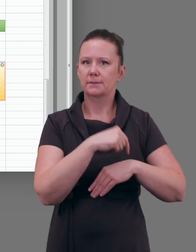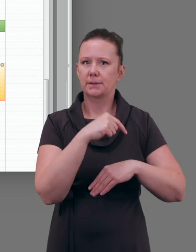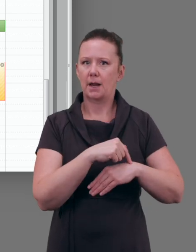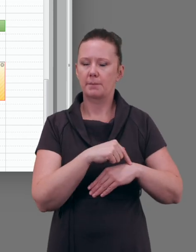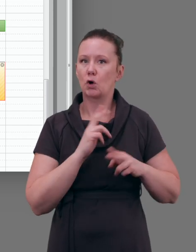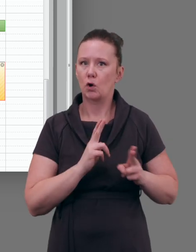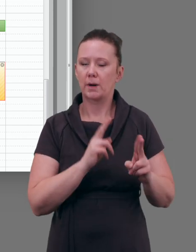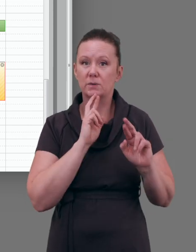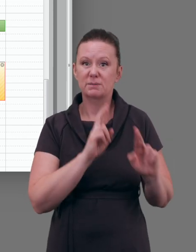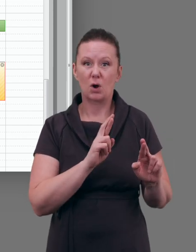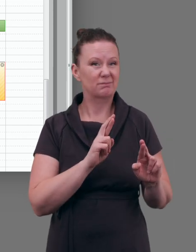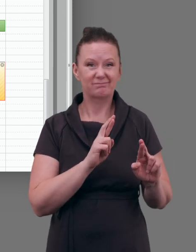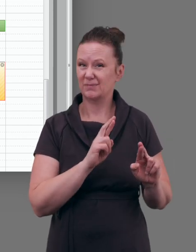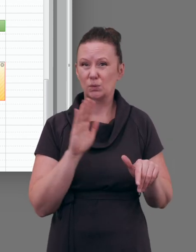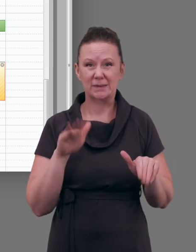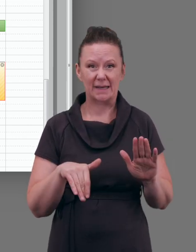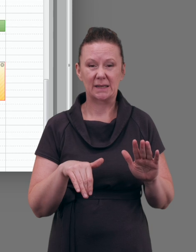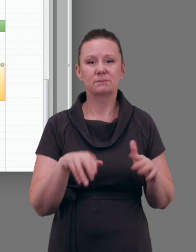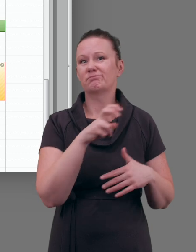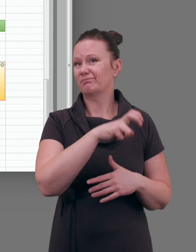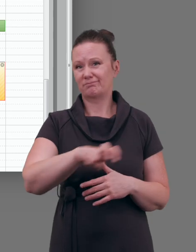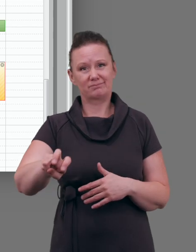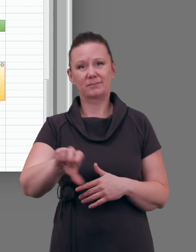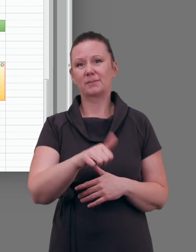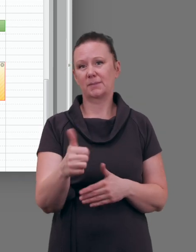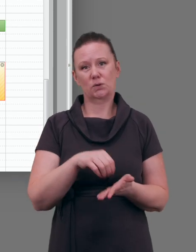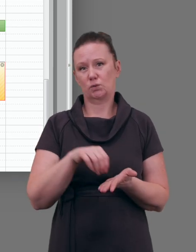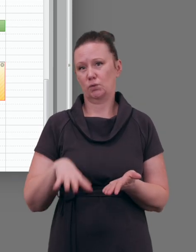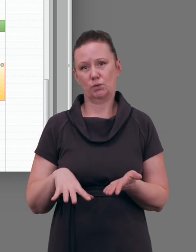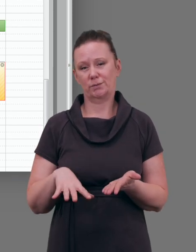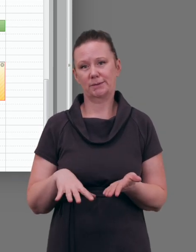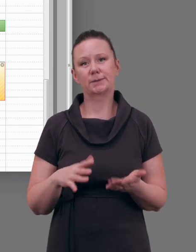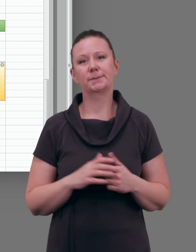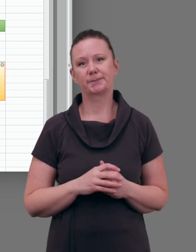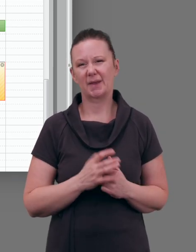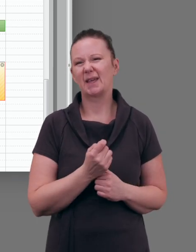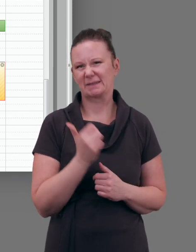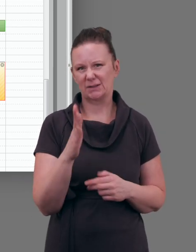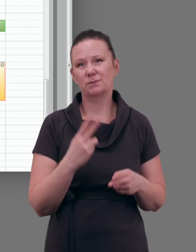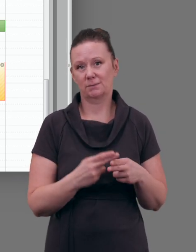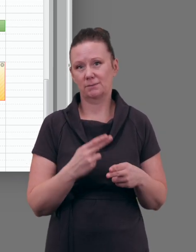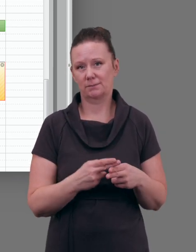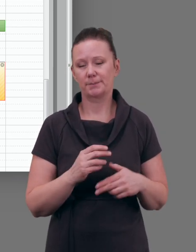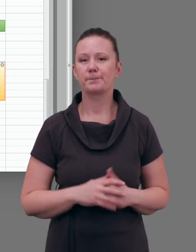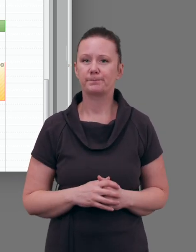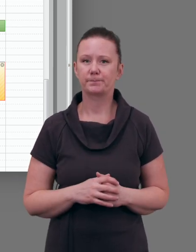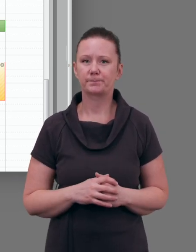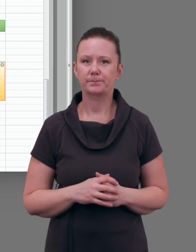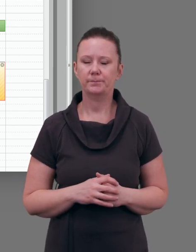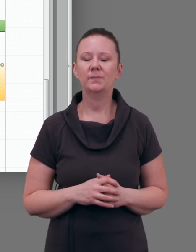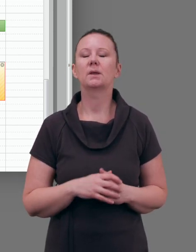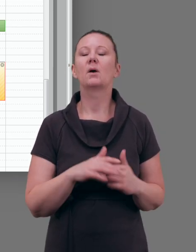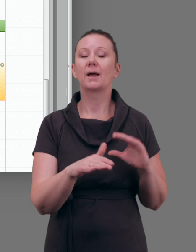email, the seat on the waitlist will be offered to the next student on the waitlist, and you will be removed from the waitlist. After you